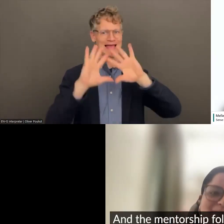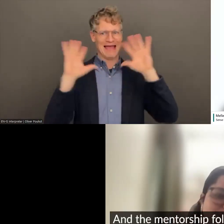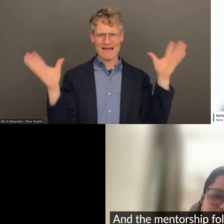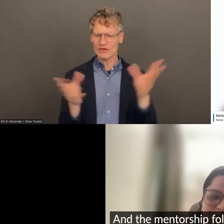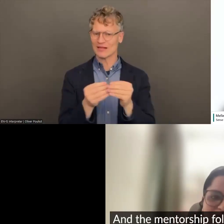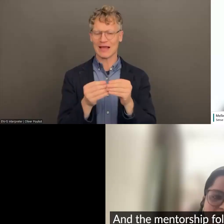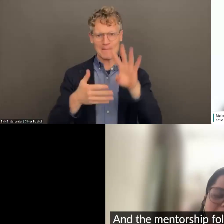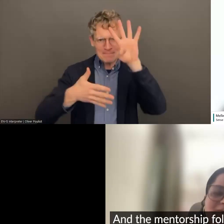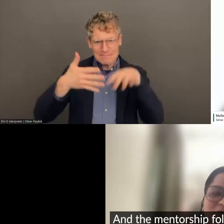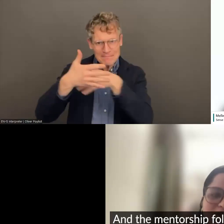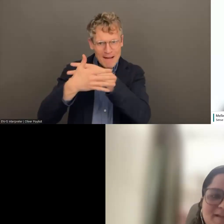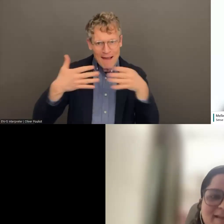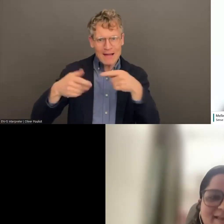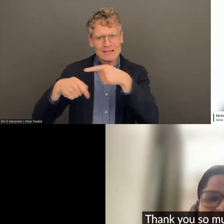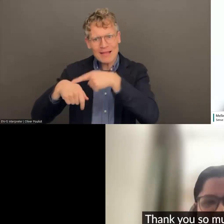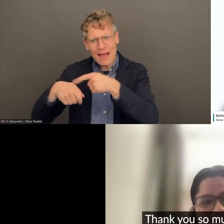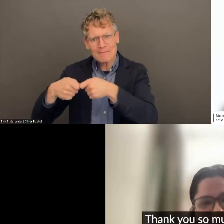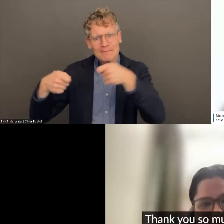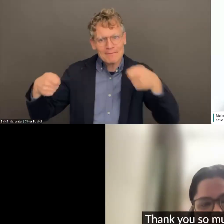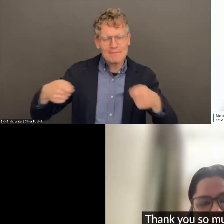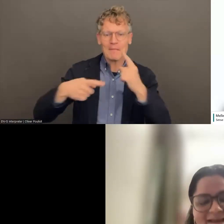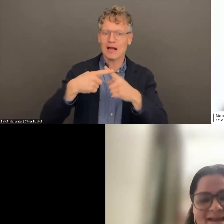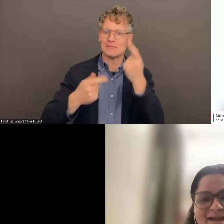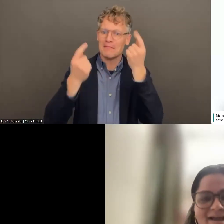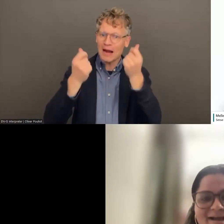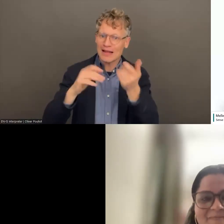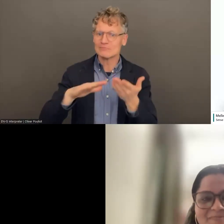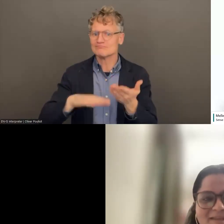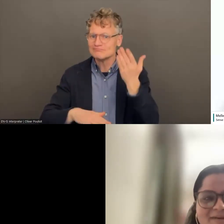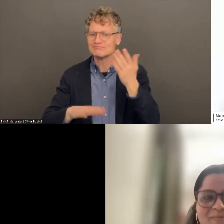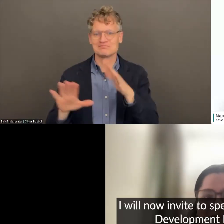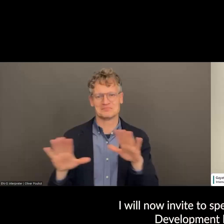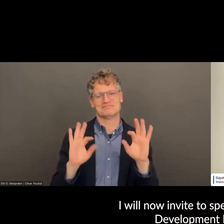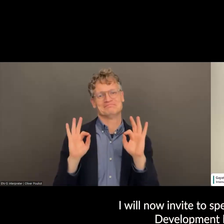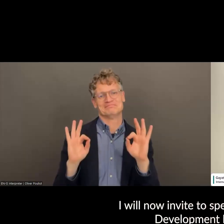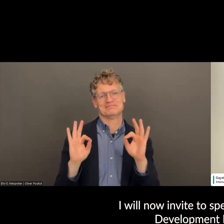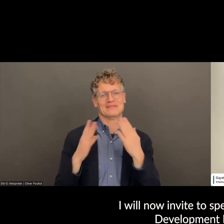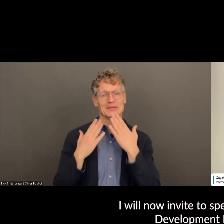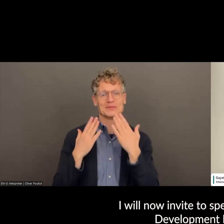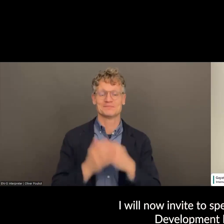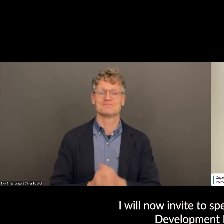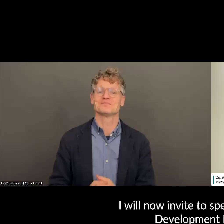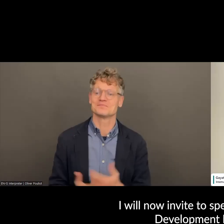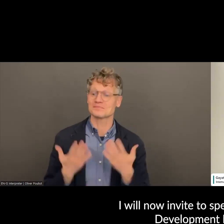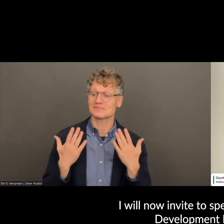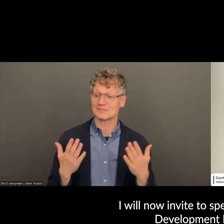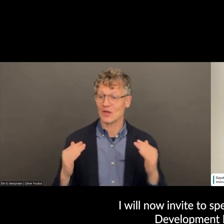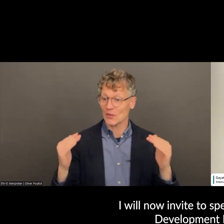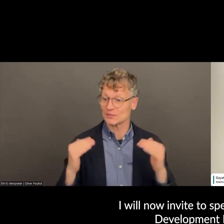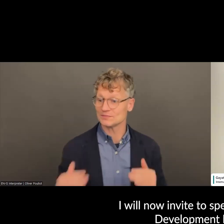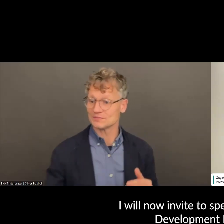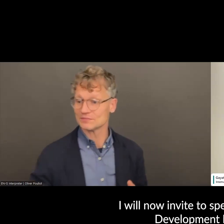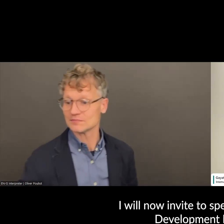and the mentorship follow-up, of course. Thank you so much, Mellen. I will now invite to